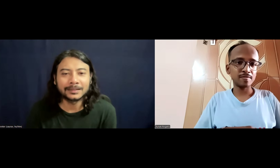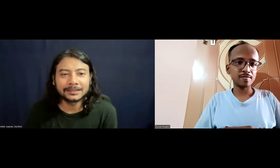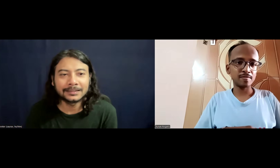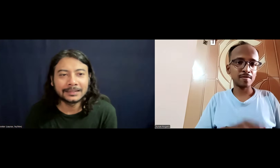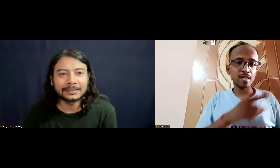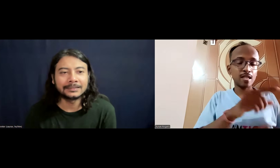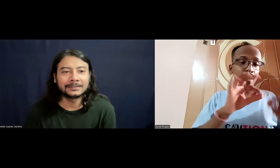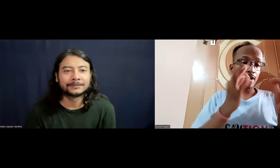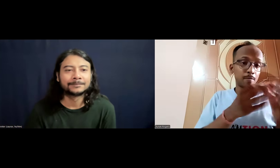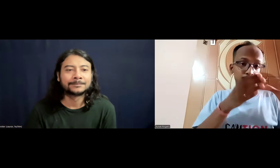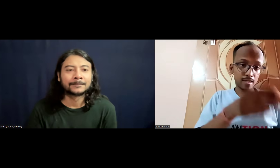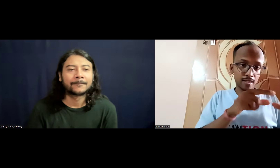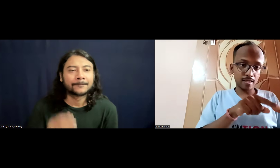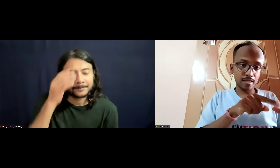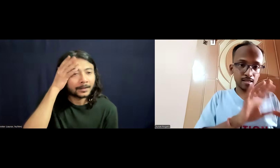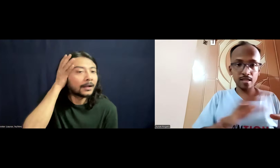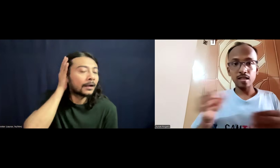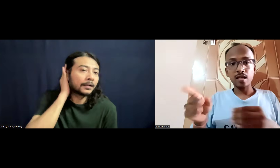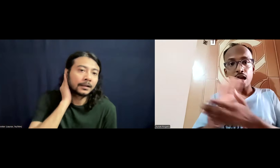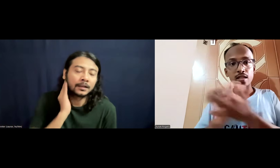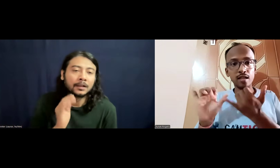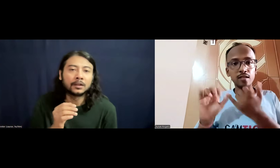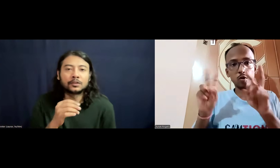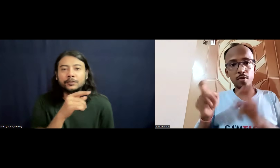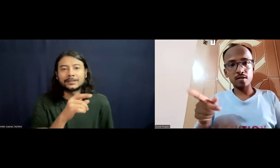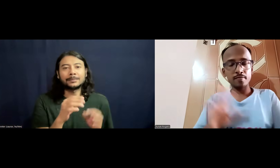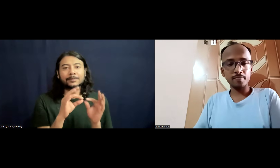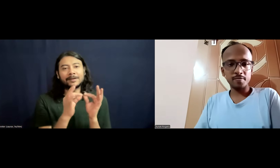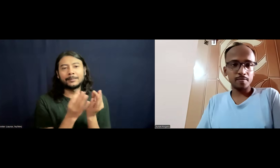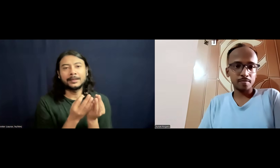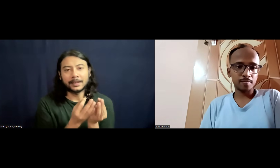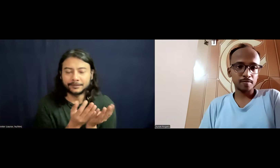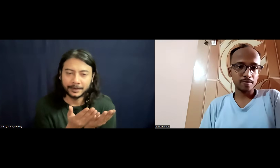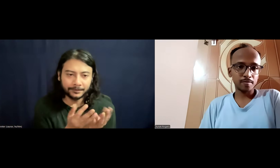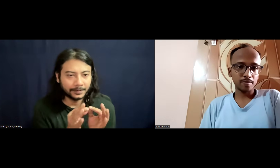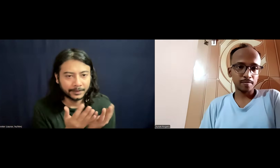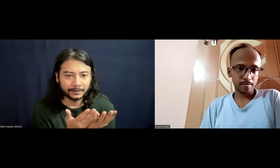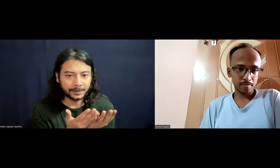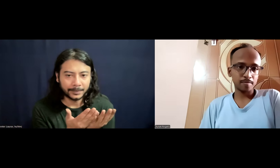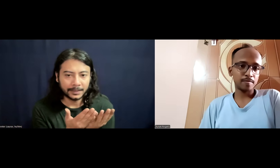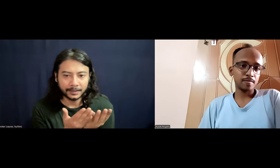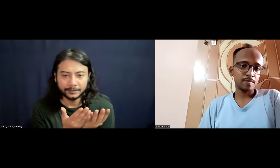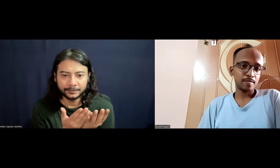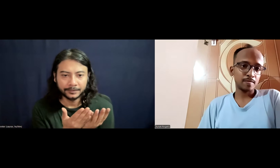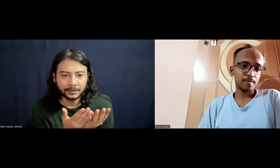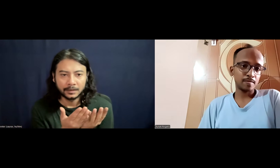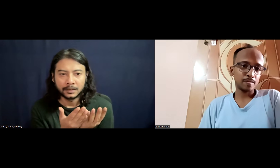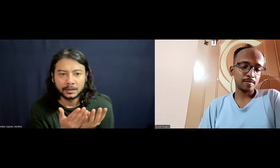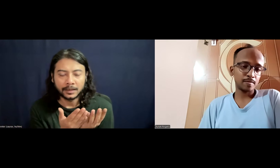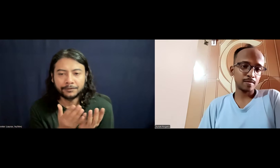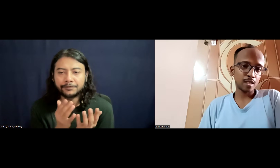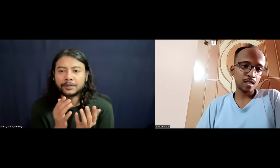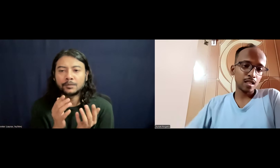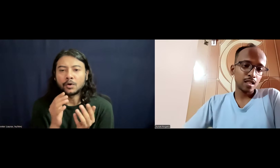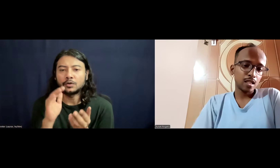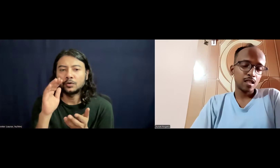so Mataji, the thing is, uh, so for example, family life, right? We're living in a family life.